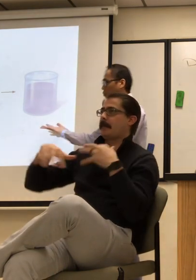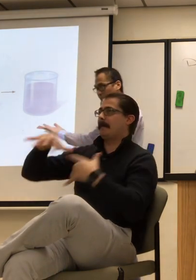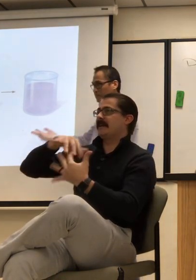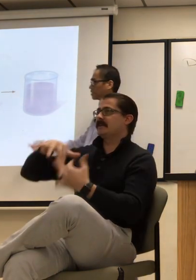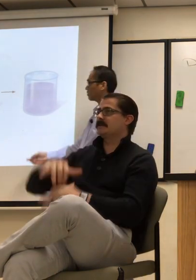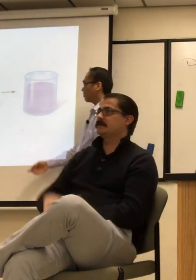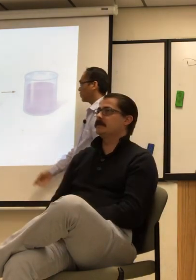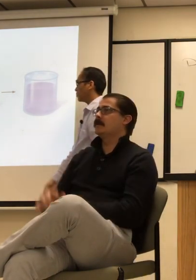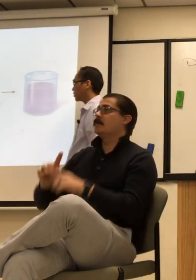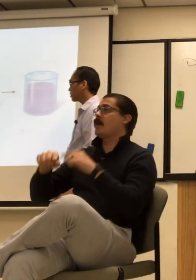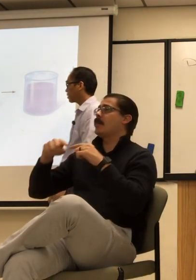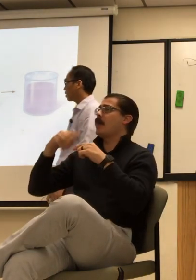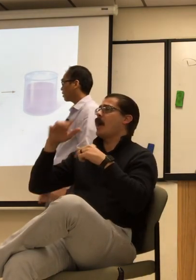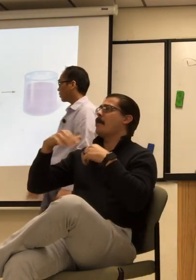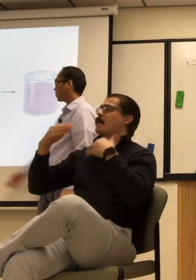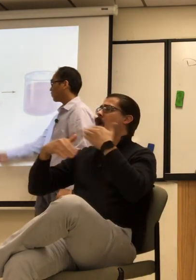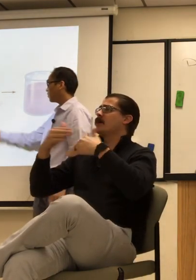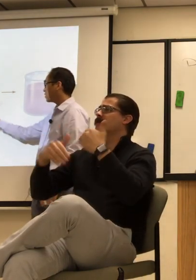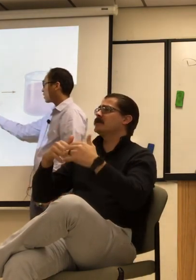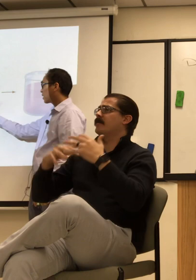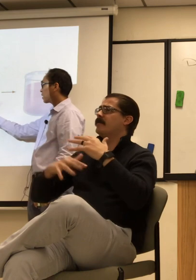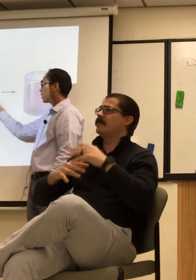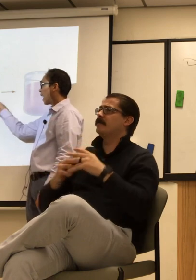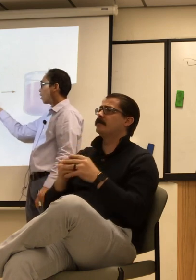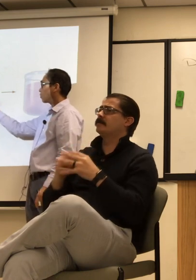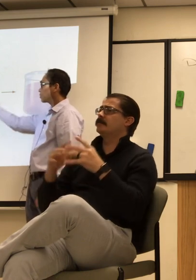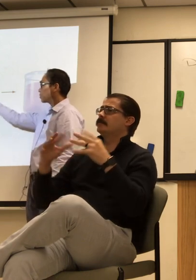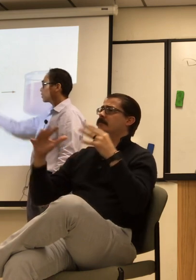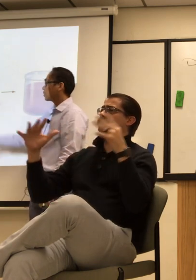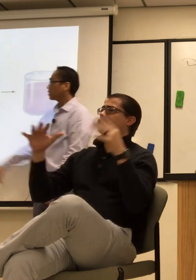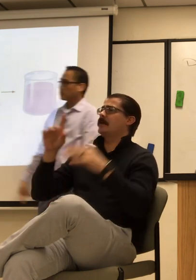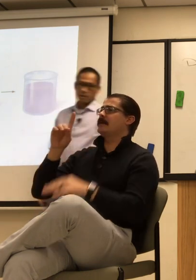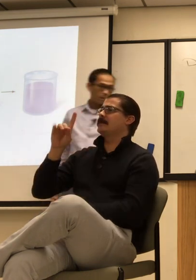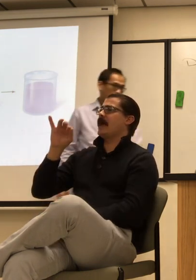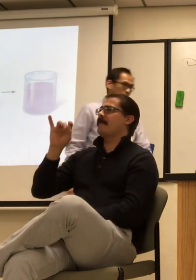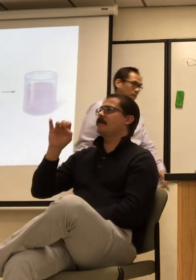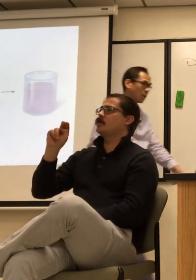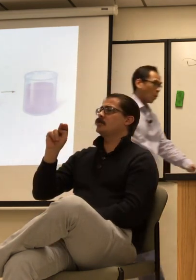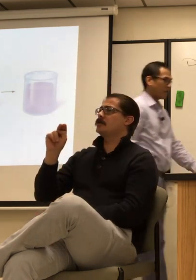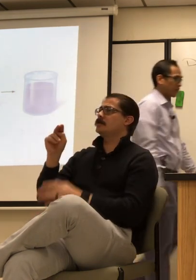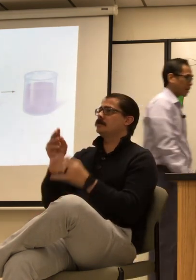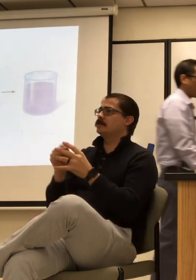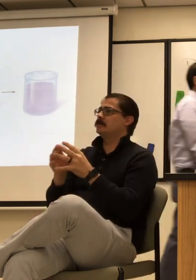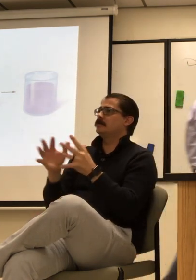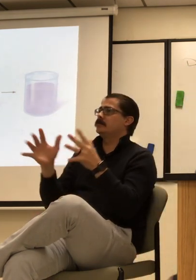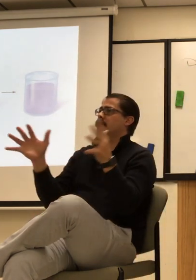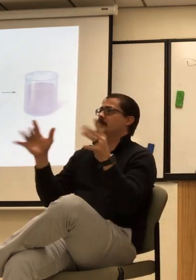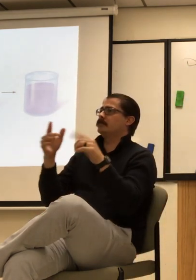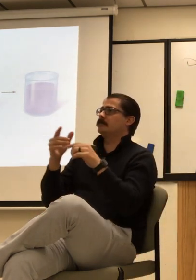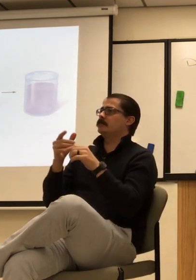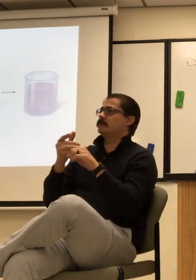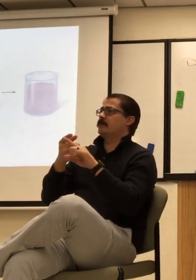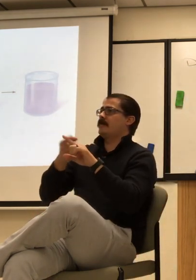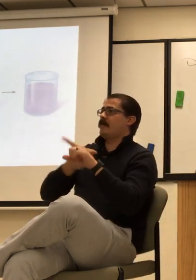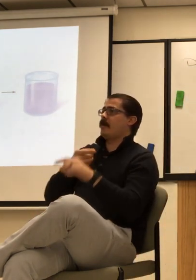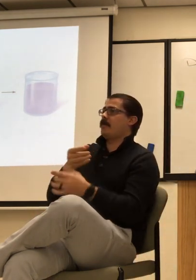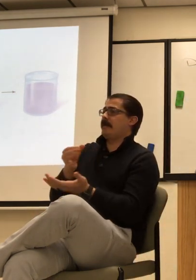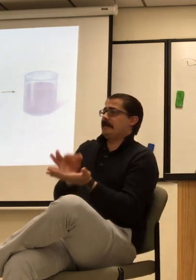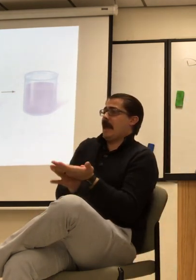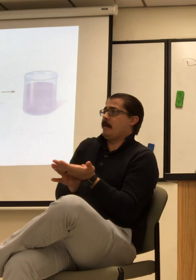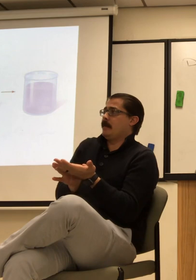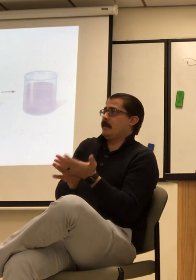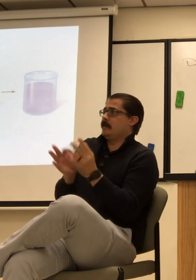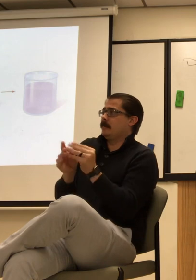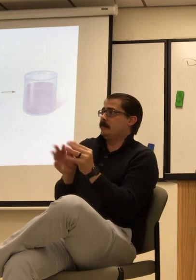But in the process of diffusion, you're diffusing out away from the concentrated tablet towards a